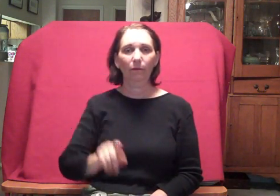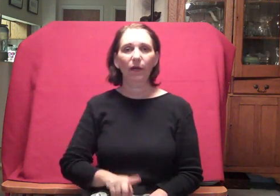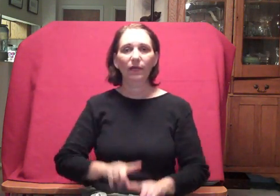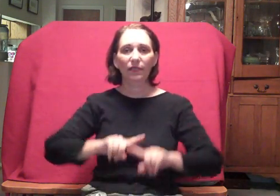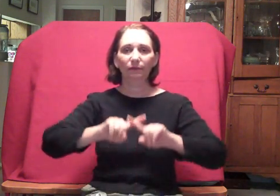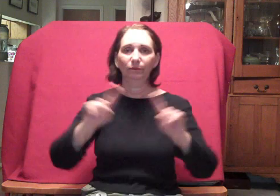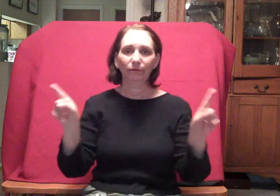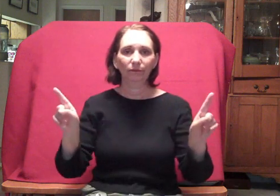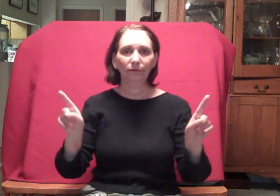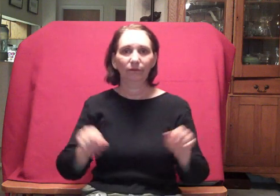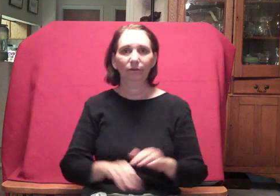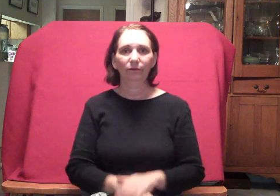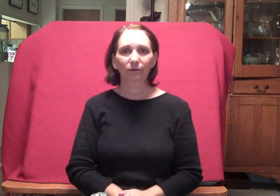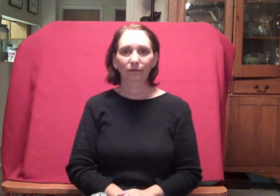But.